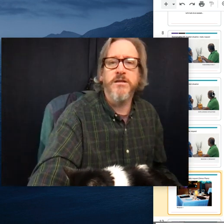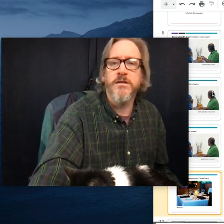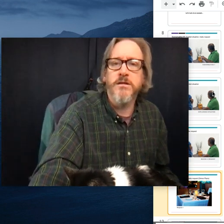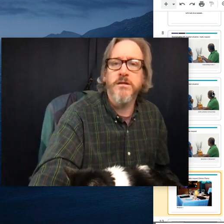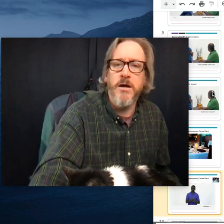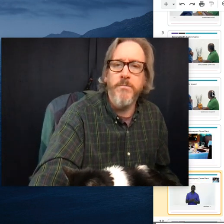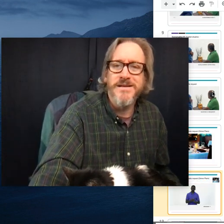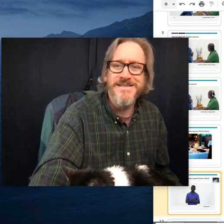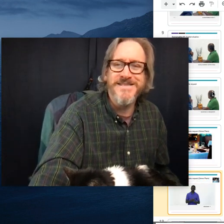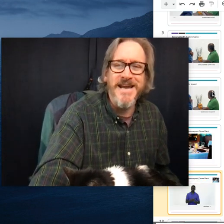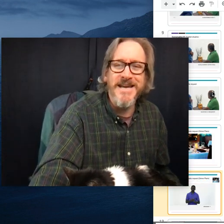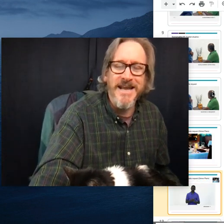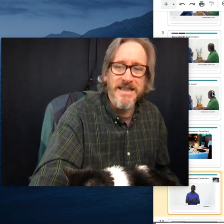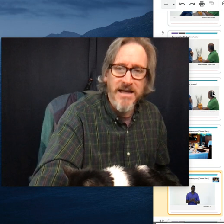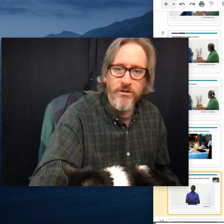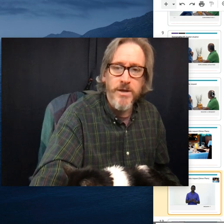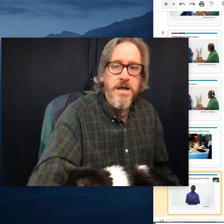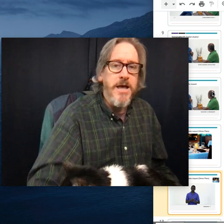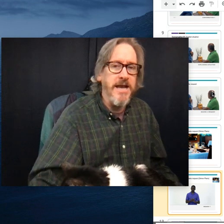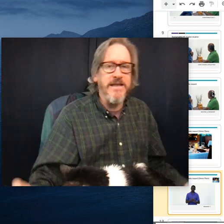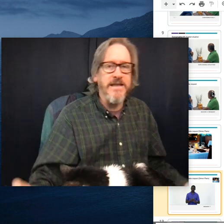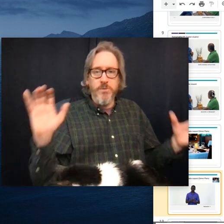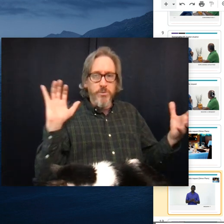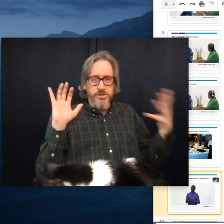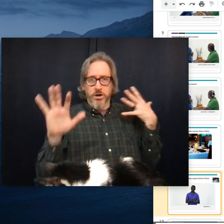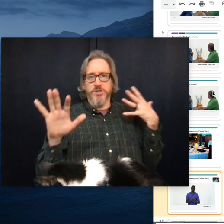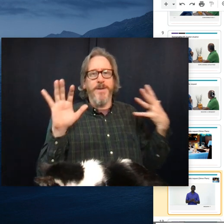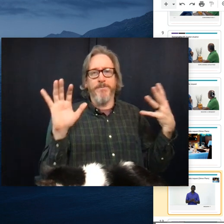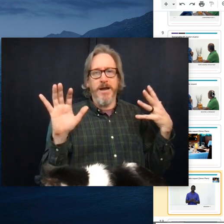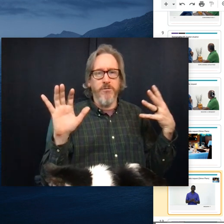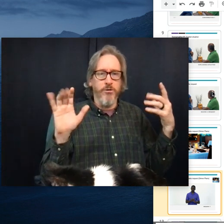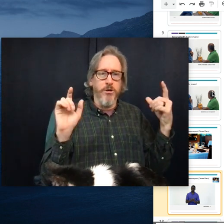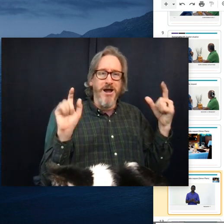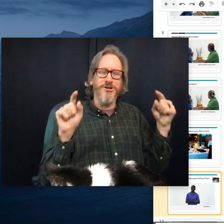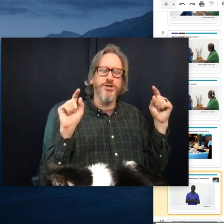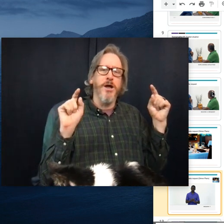perfect signing level. And again, this is one with a harsh